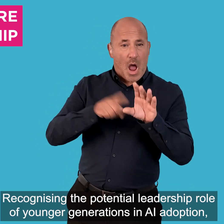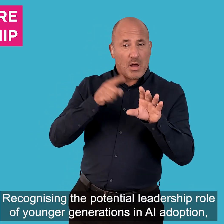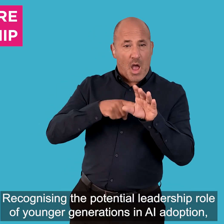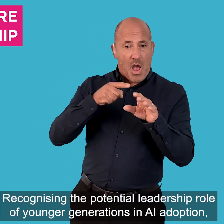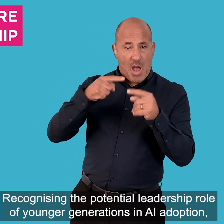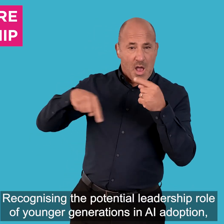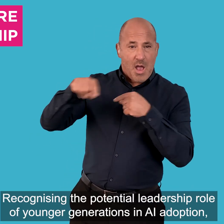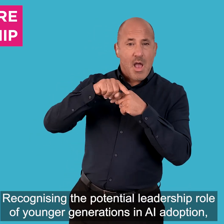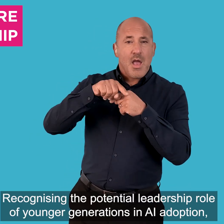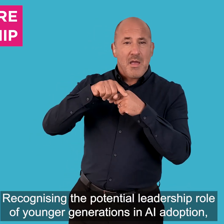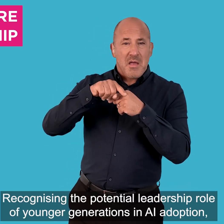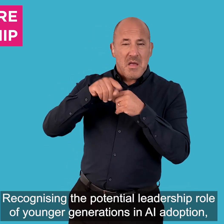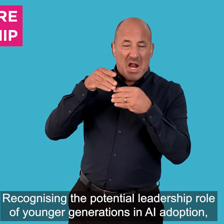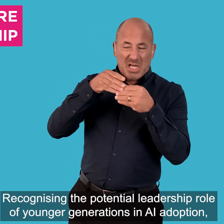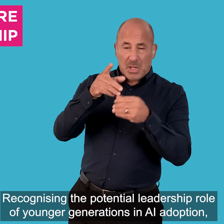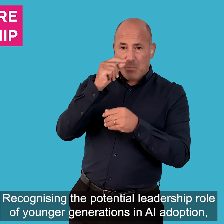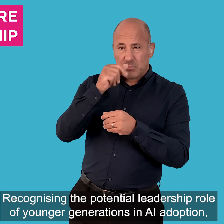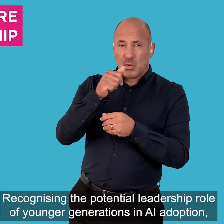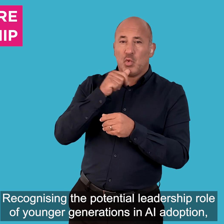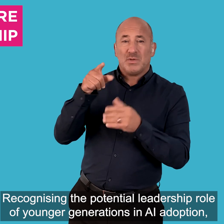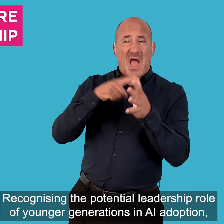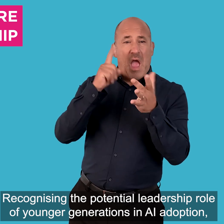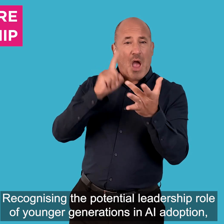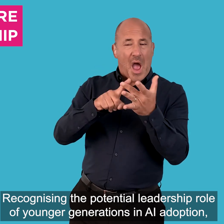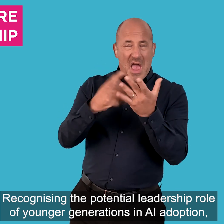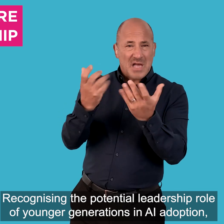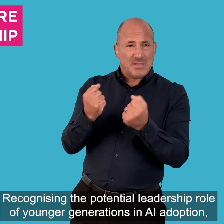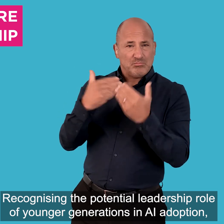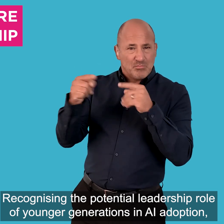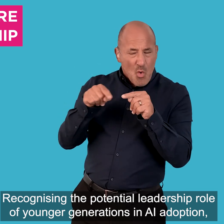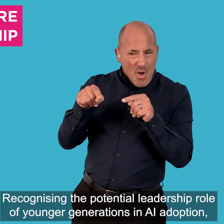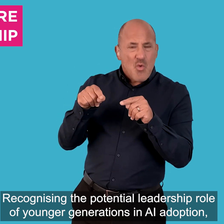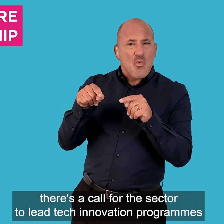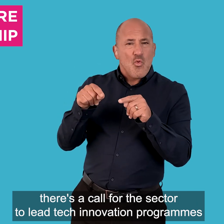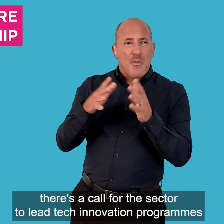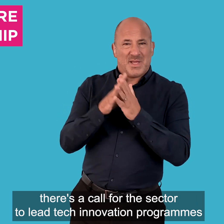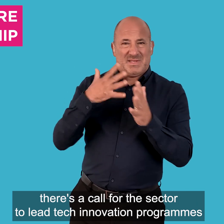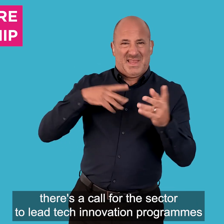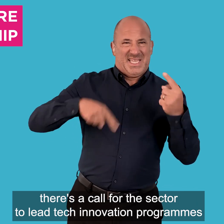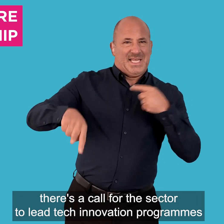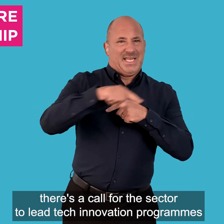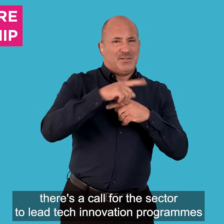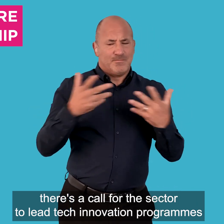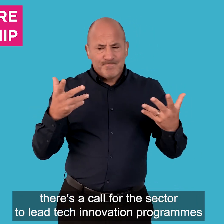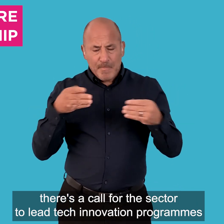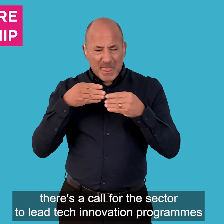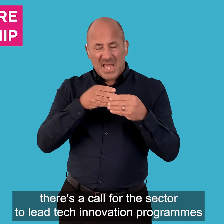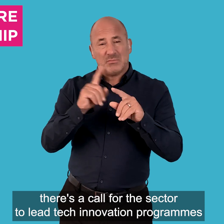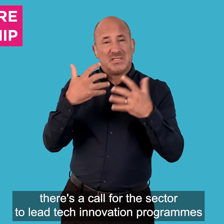Recognizing the potential leadership role of younger generations in AI adoption, there's a call for the sector to